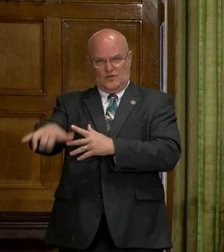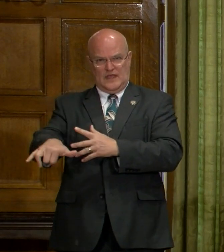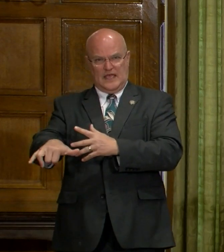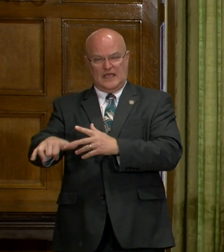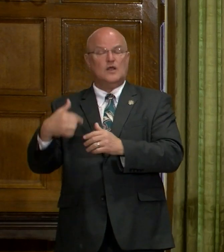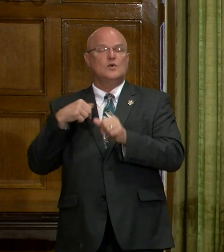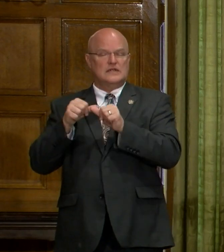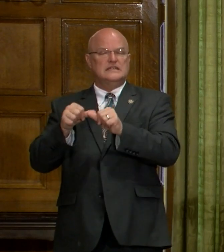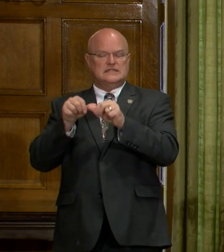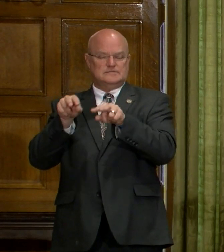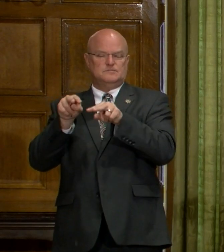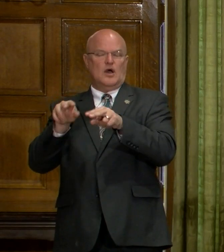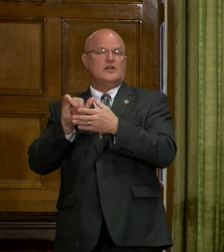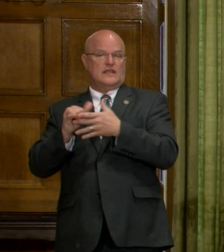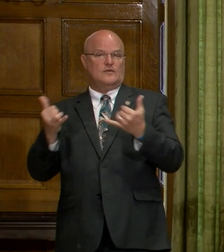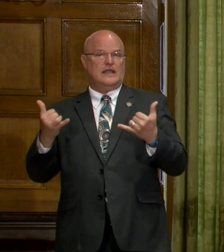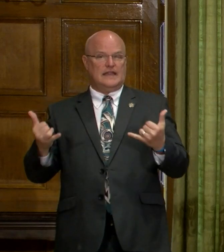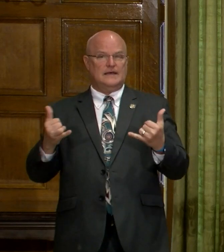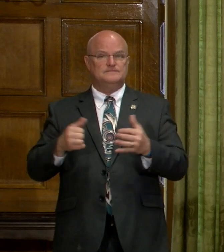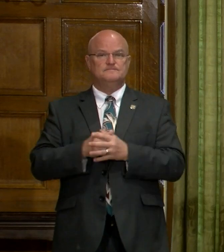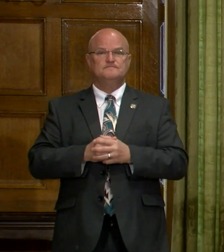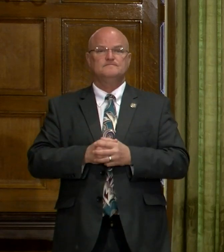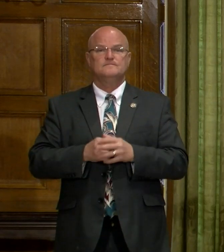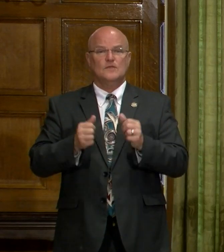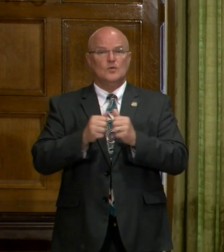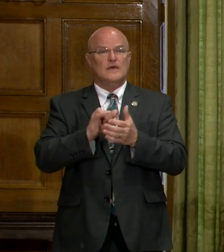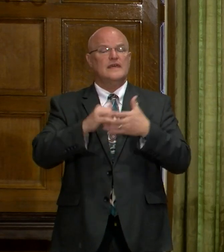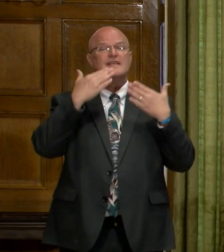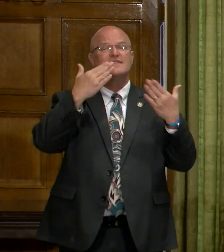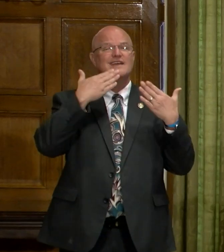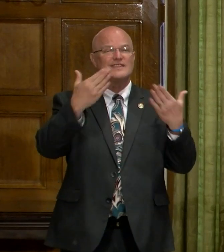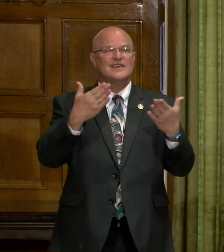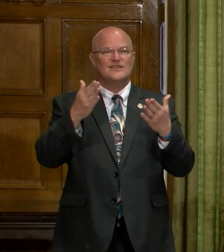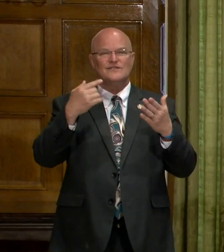and we're continuing to monitor that. With that,